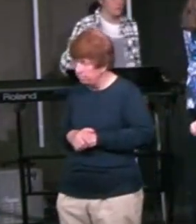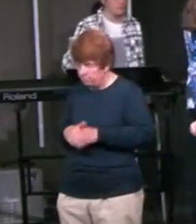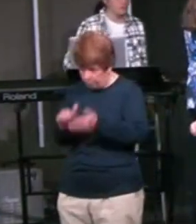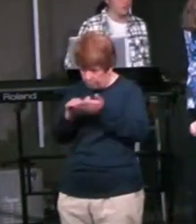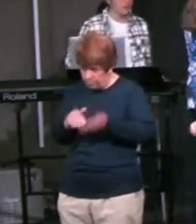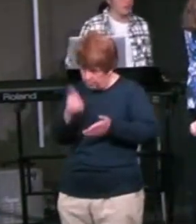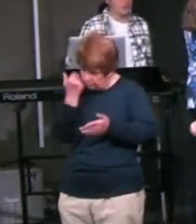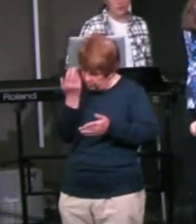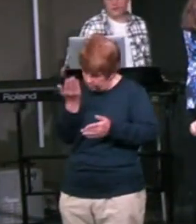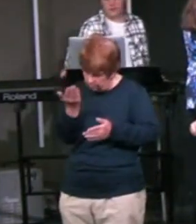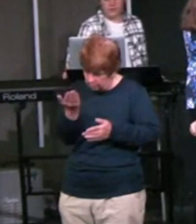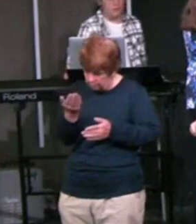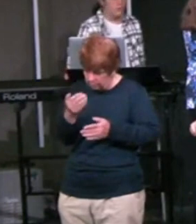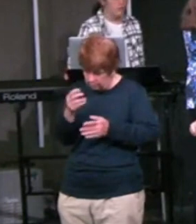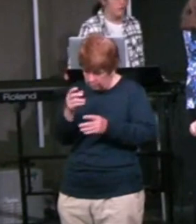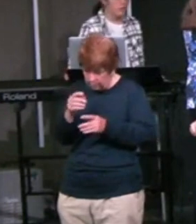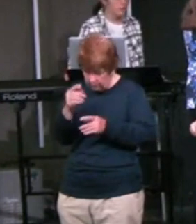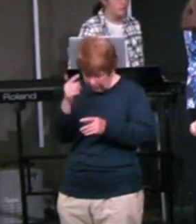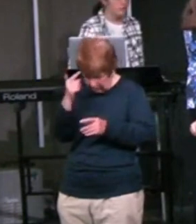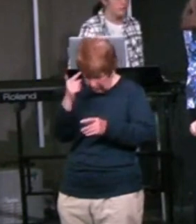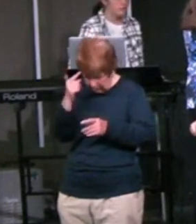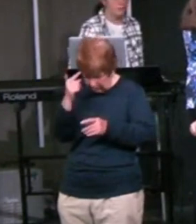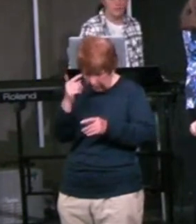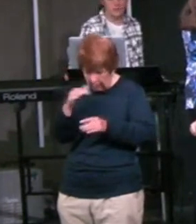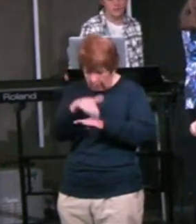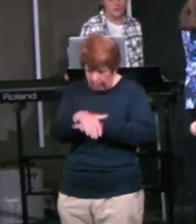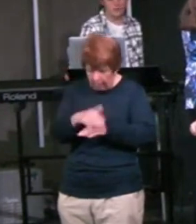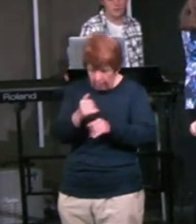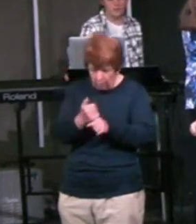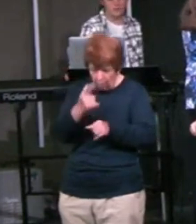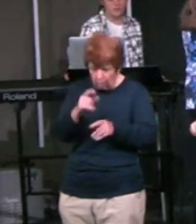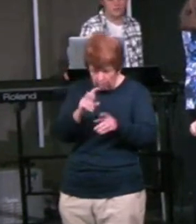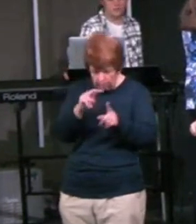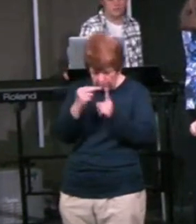Help us always to put things into a godly perspective.